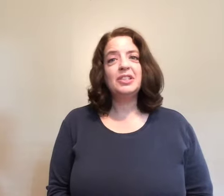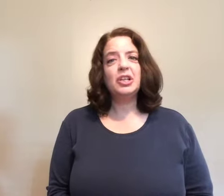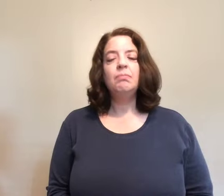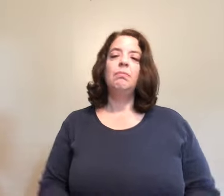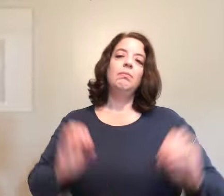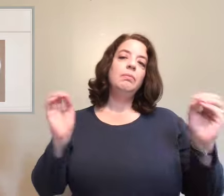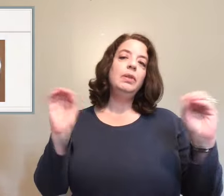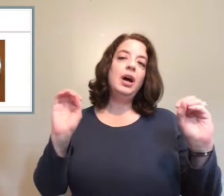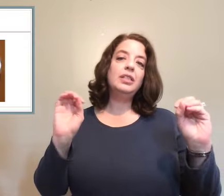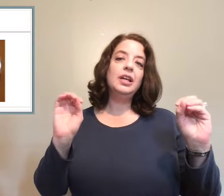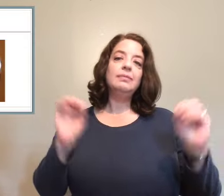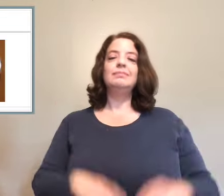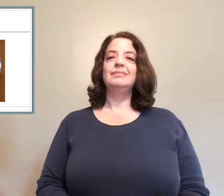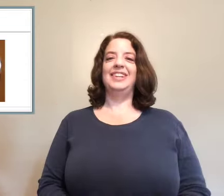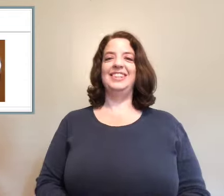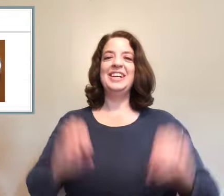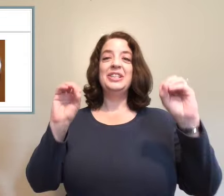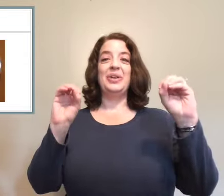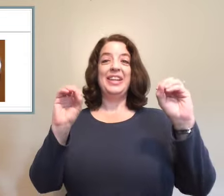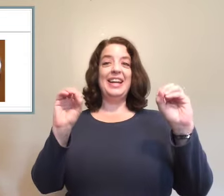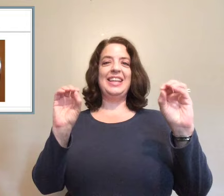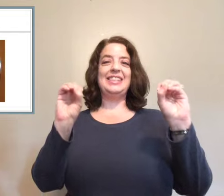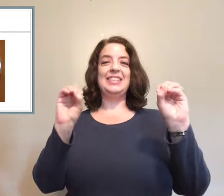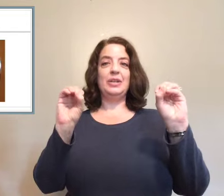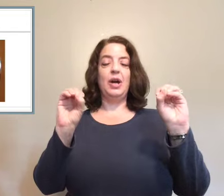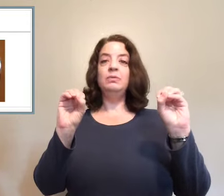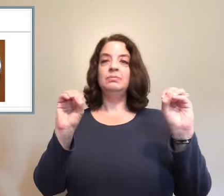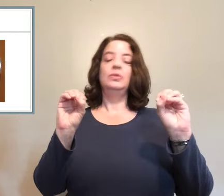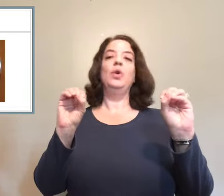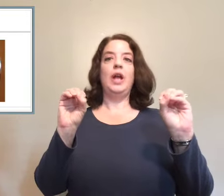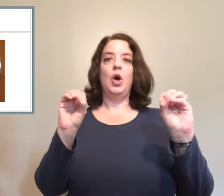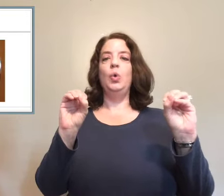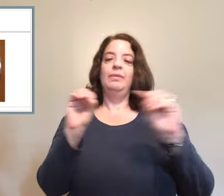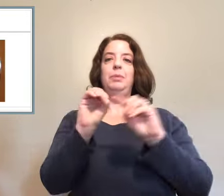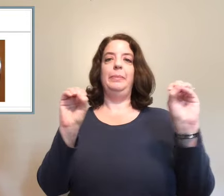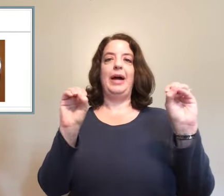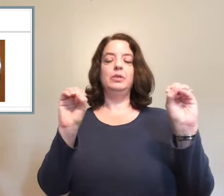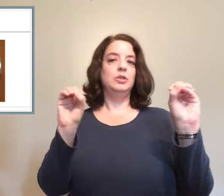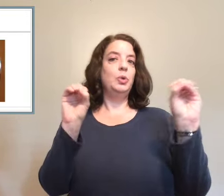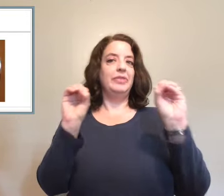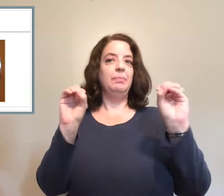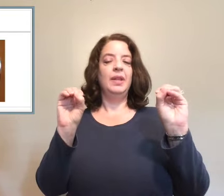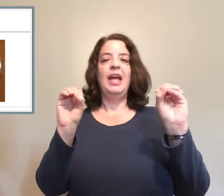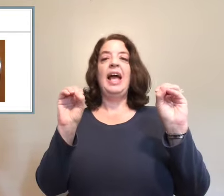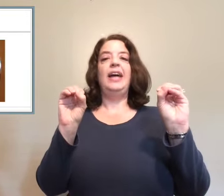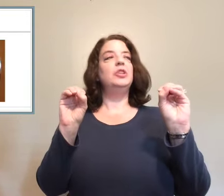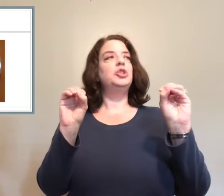answer? Nothing. So nothing, it's a zero or an O, palm out, two of them. And there's so